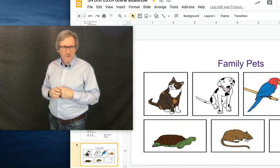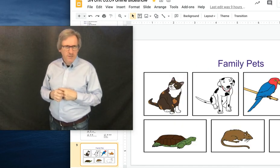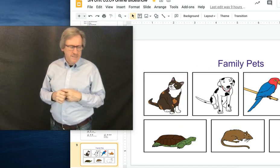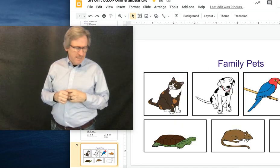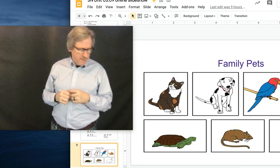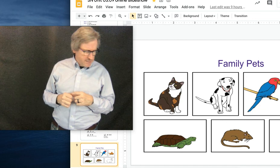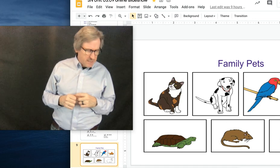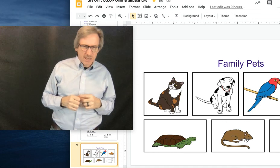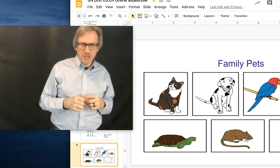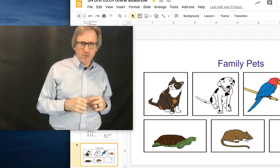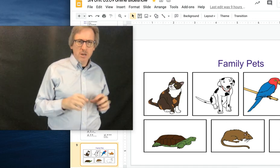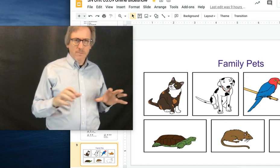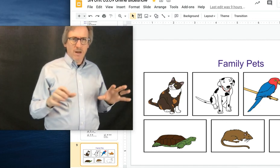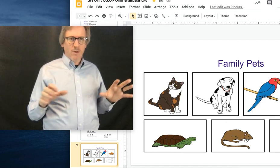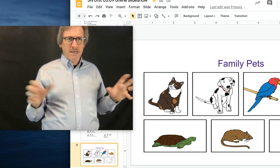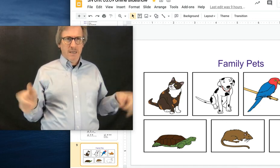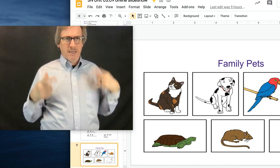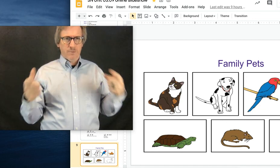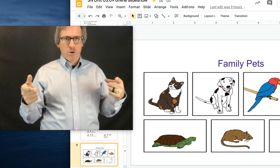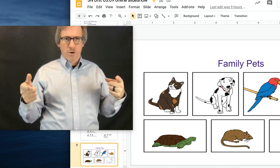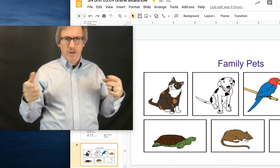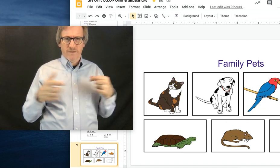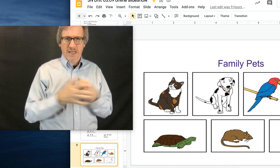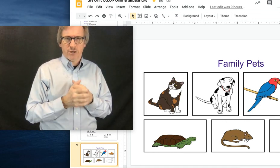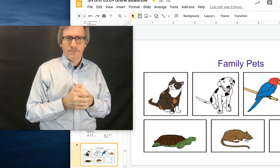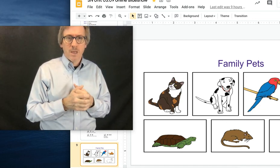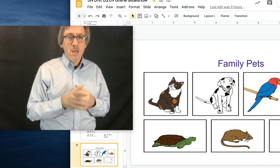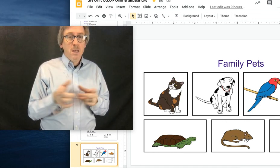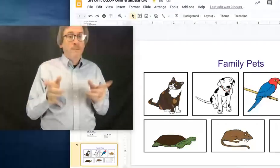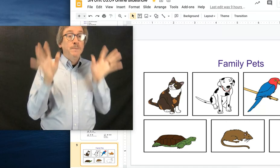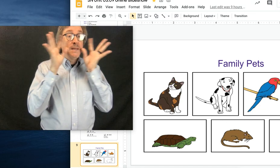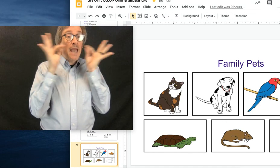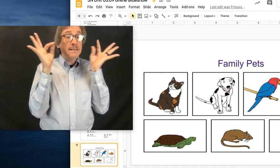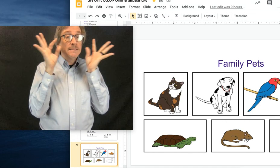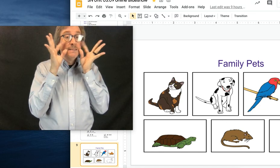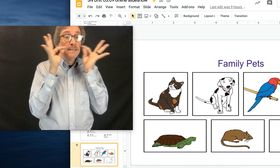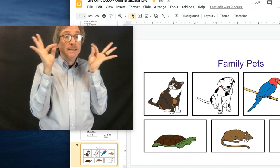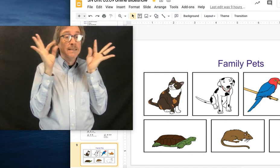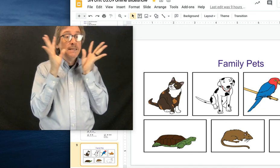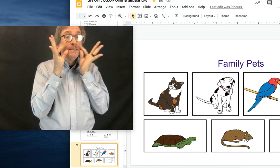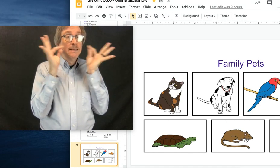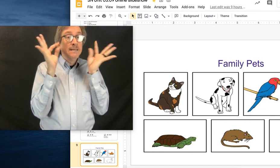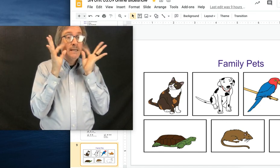couple more videos in this slideshow, but I wanted to get the recording of the lecture. Cat.